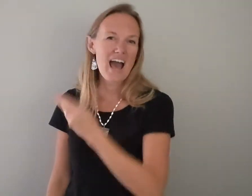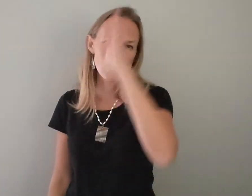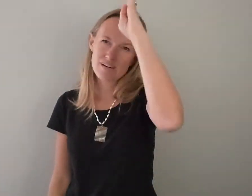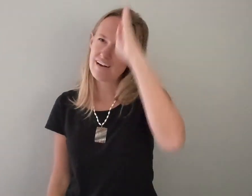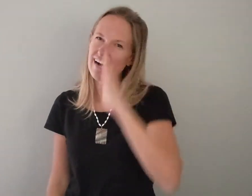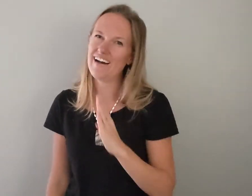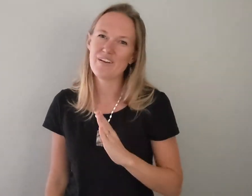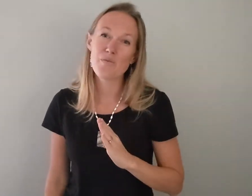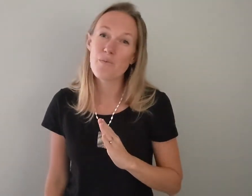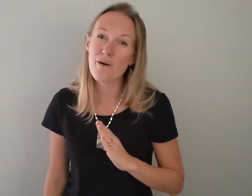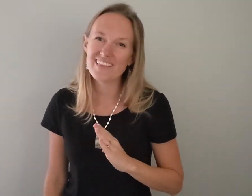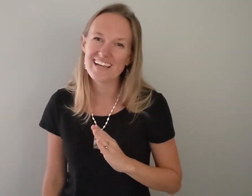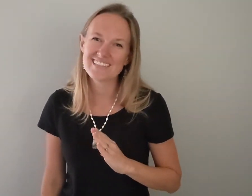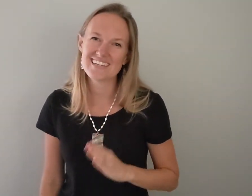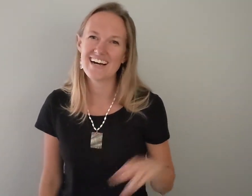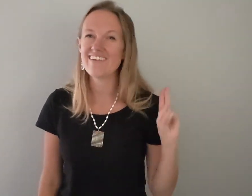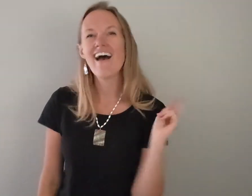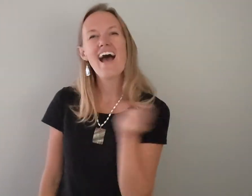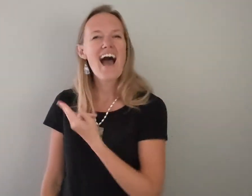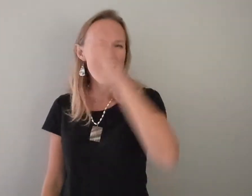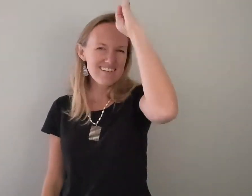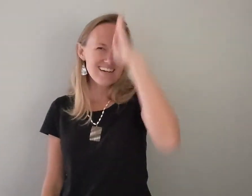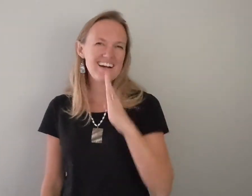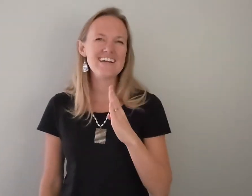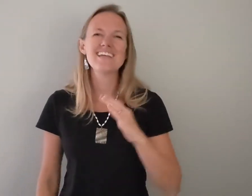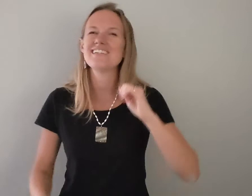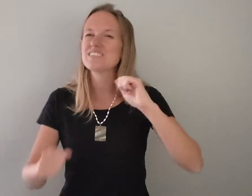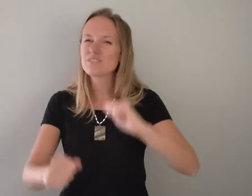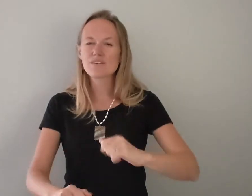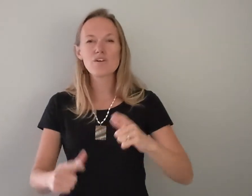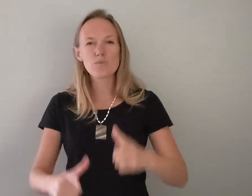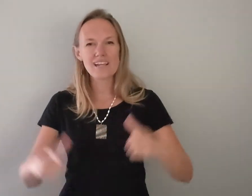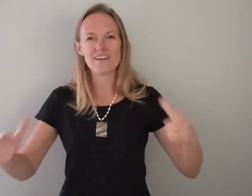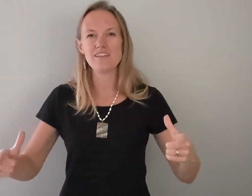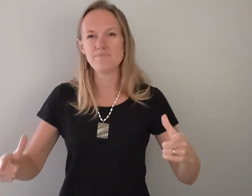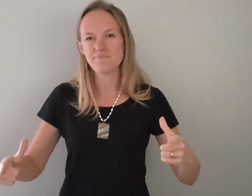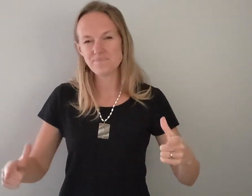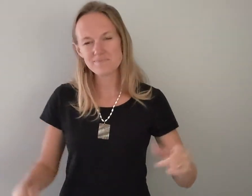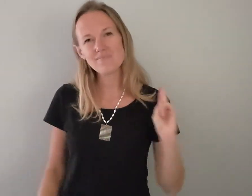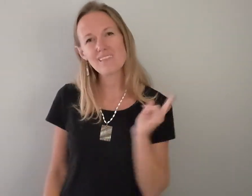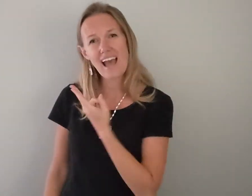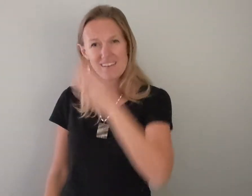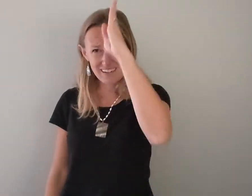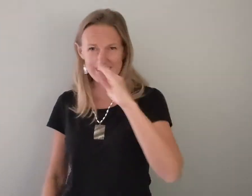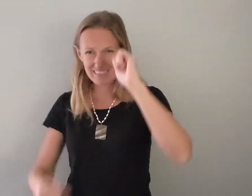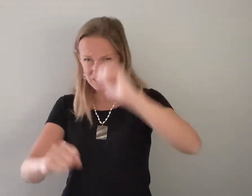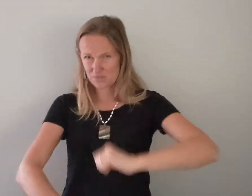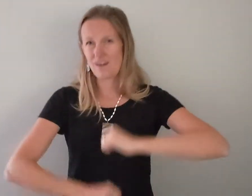our God. One last time. Our God is greater. Our God is